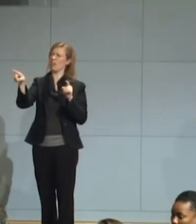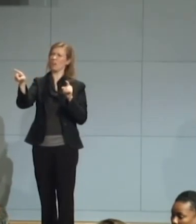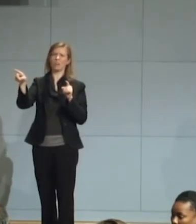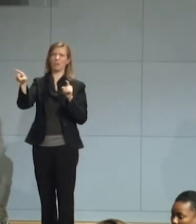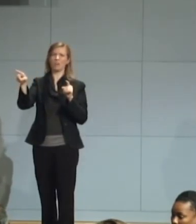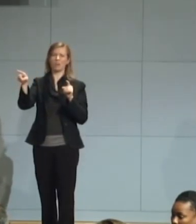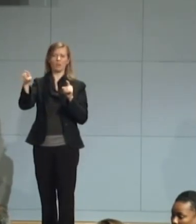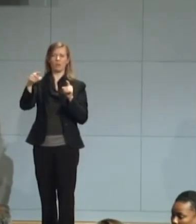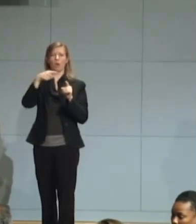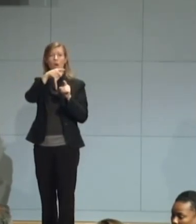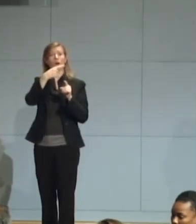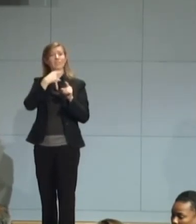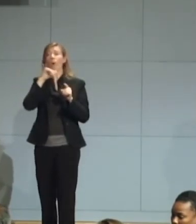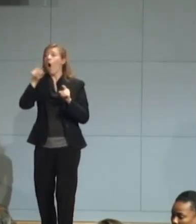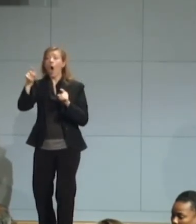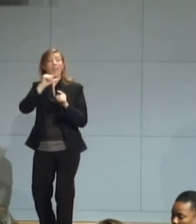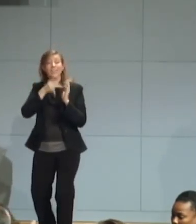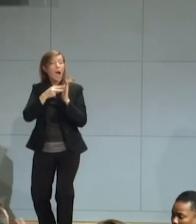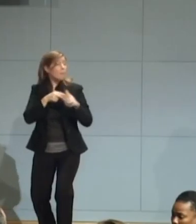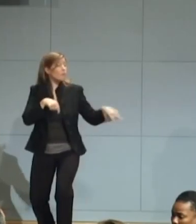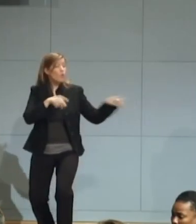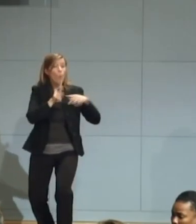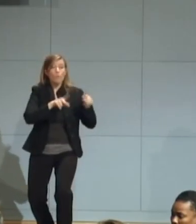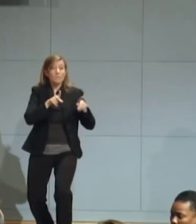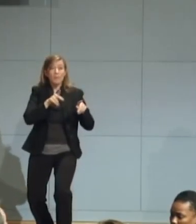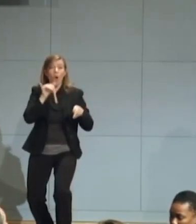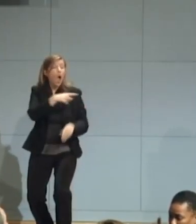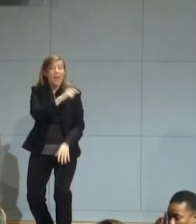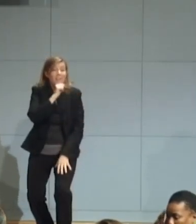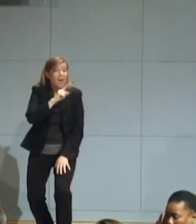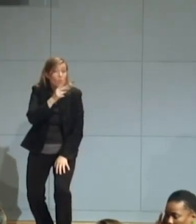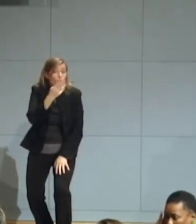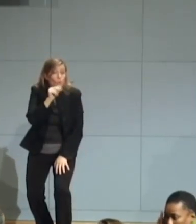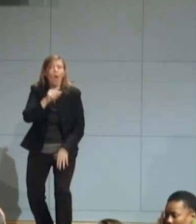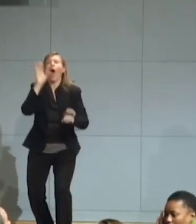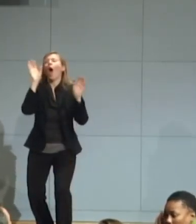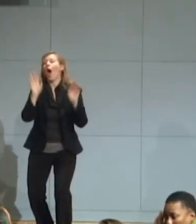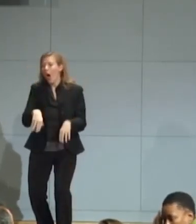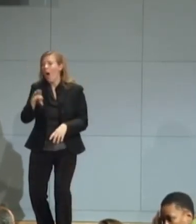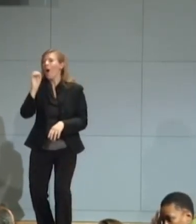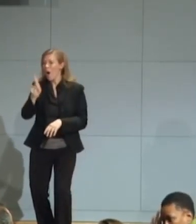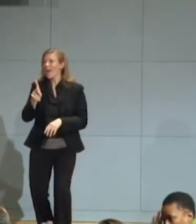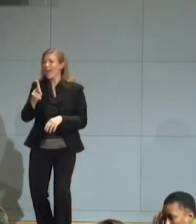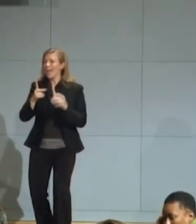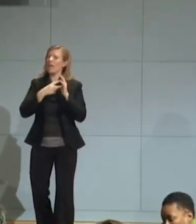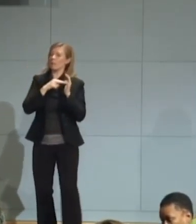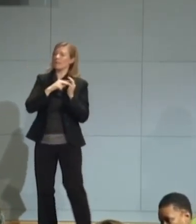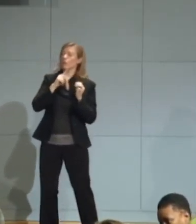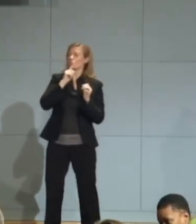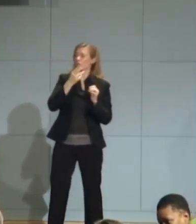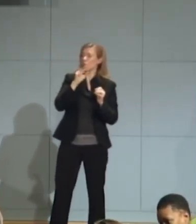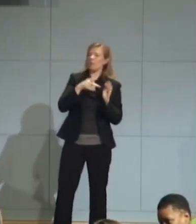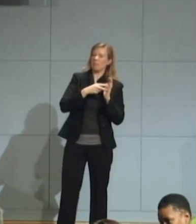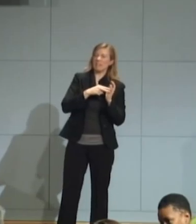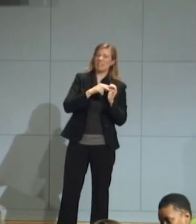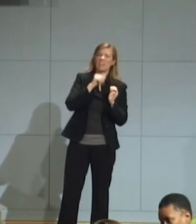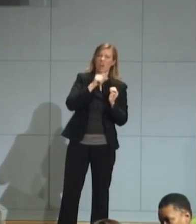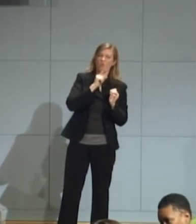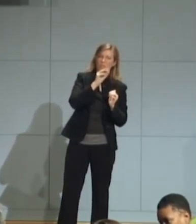don't believe in standardizing the power and the equality. And that, too, is a legacy of